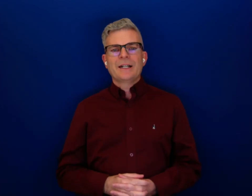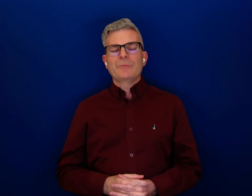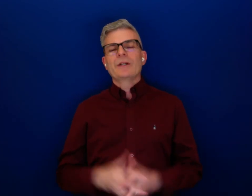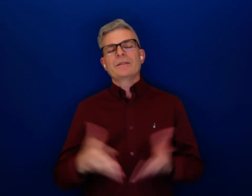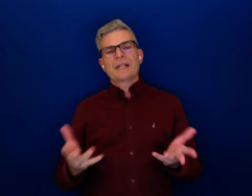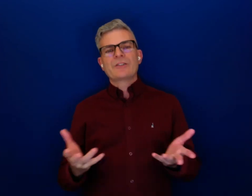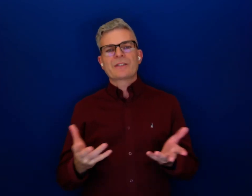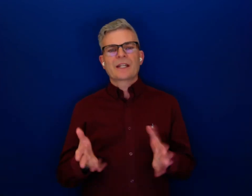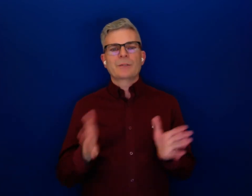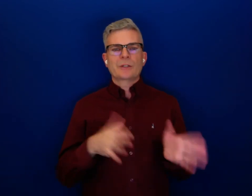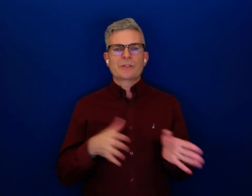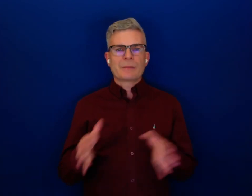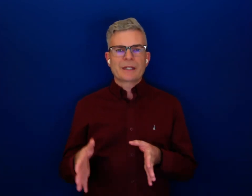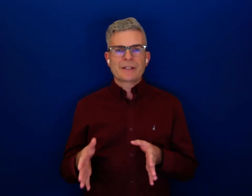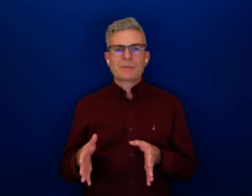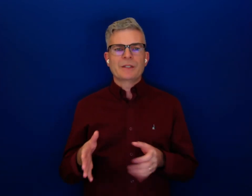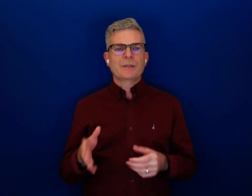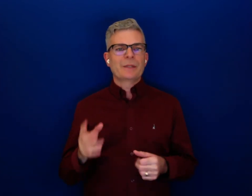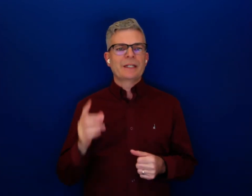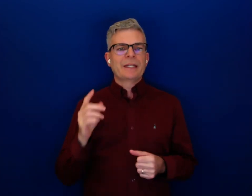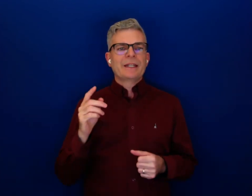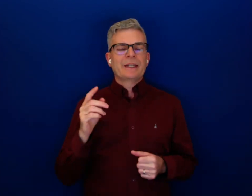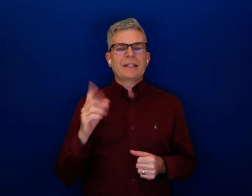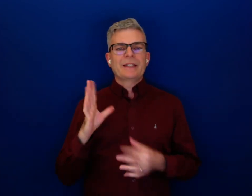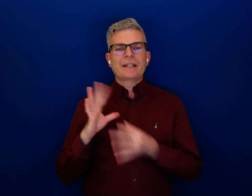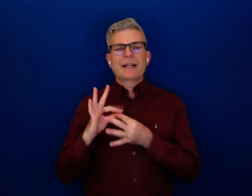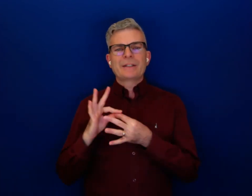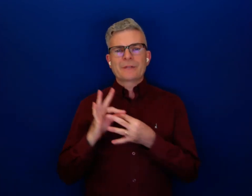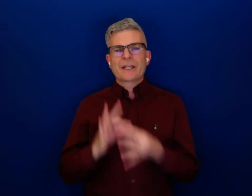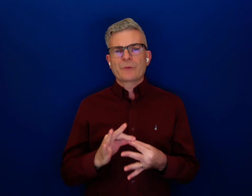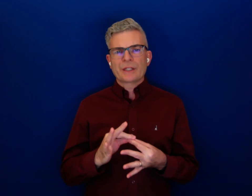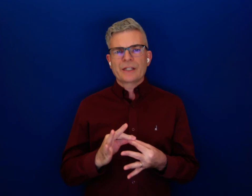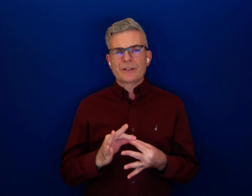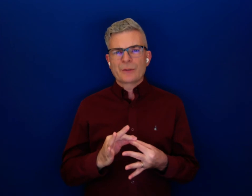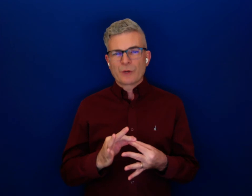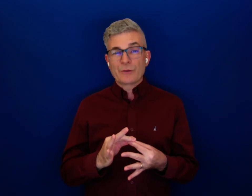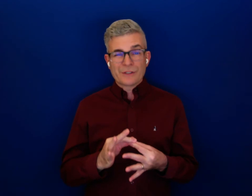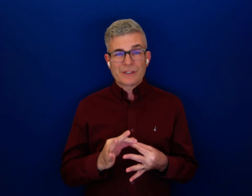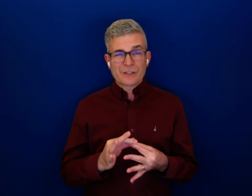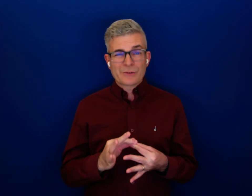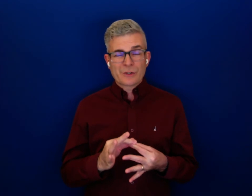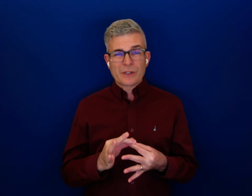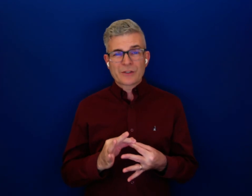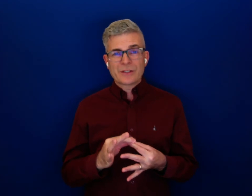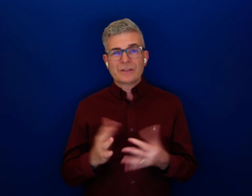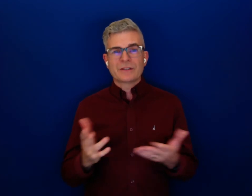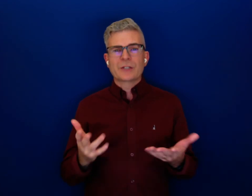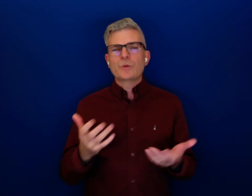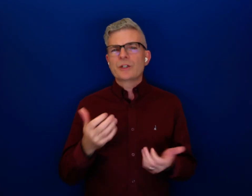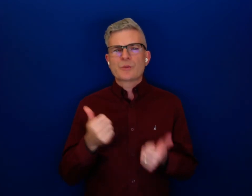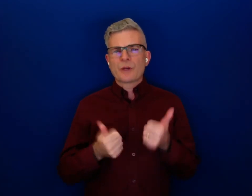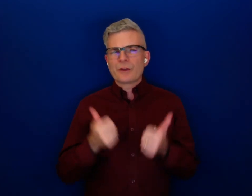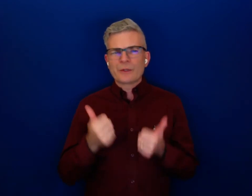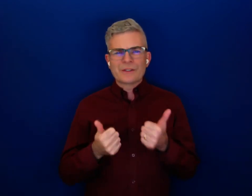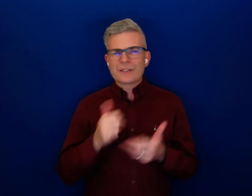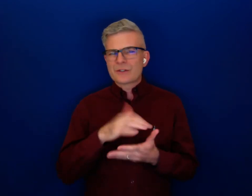Well, I just said I'm close to my husband, but it kind of can relate to the brothers and sisters question, like which brother and sister are